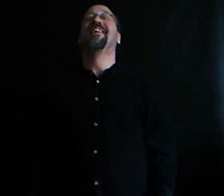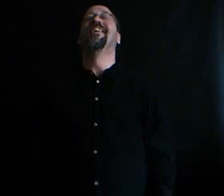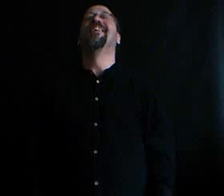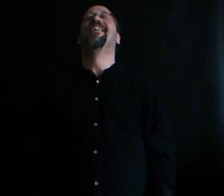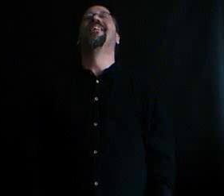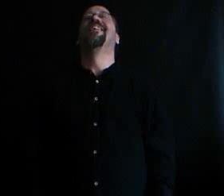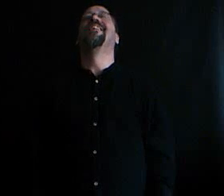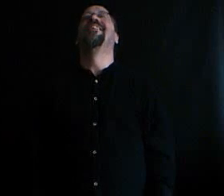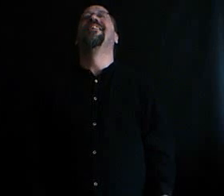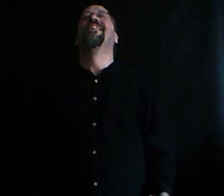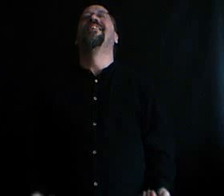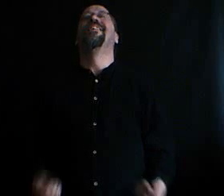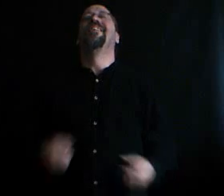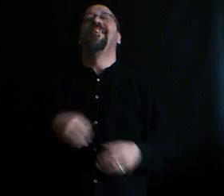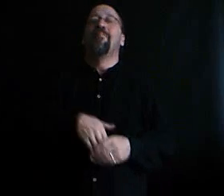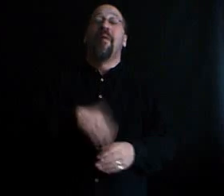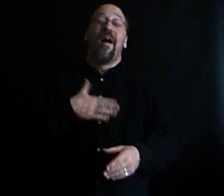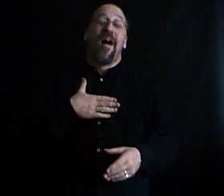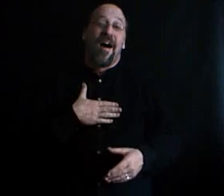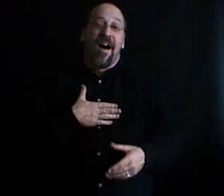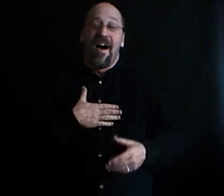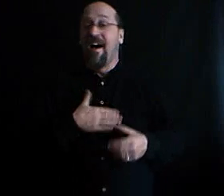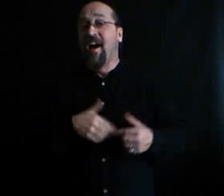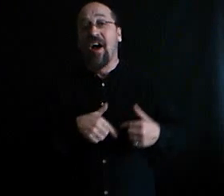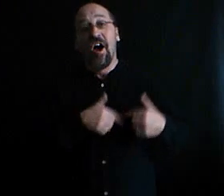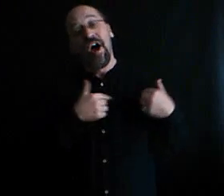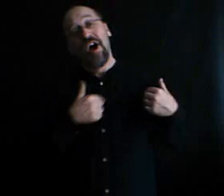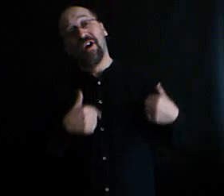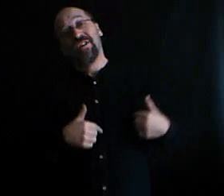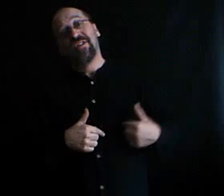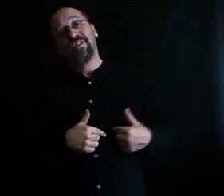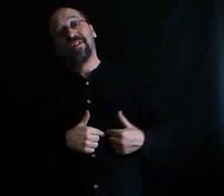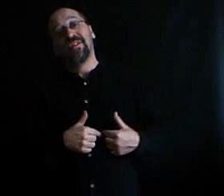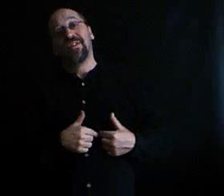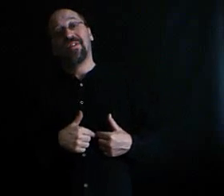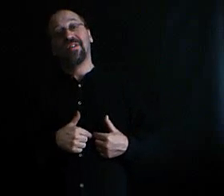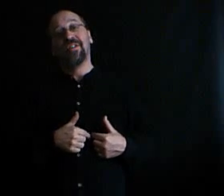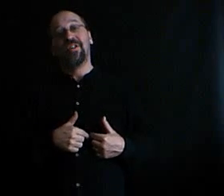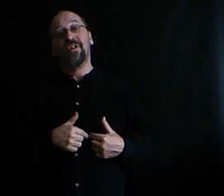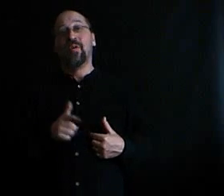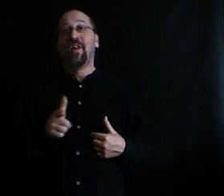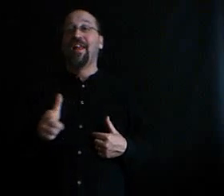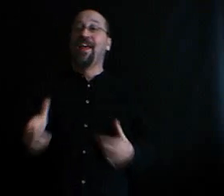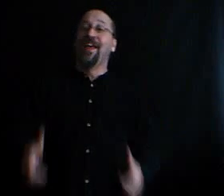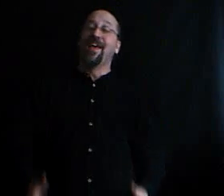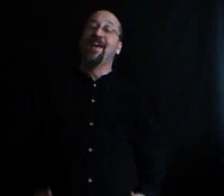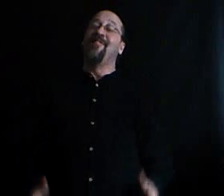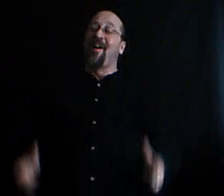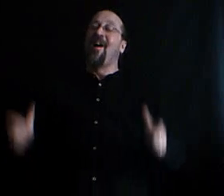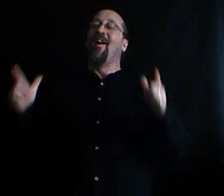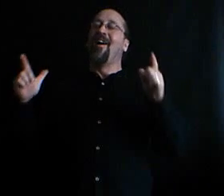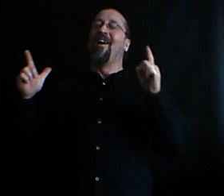In my heart, you live long,